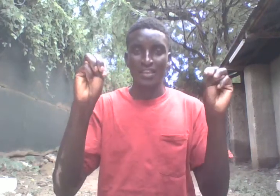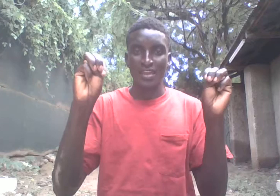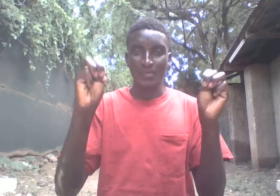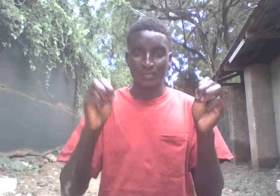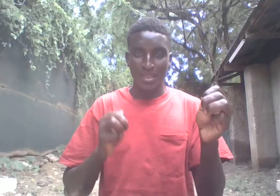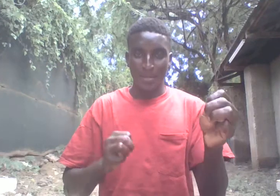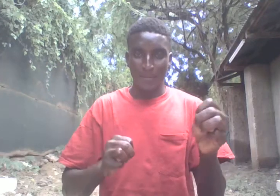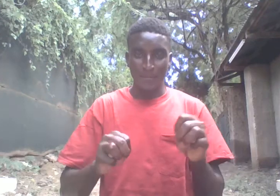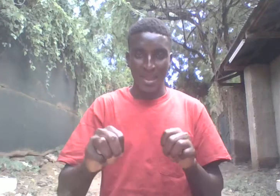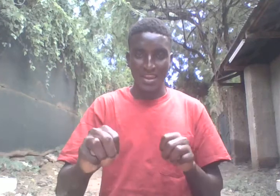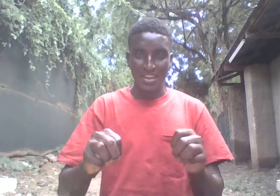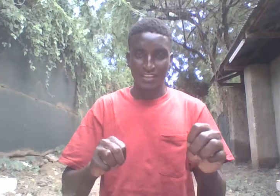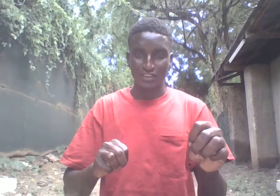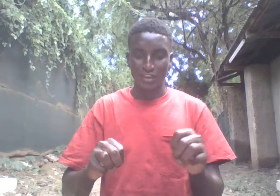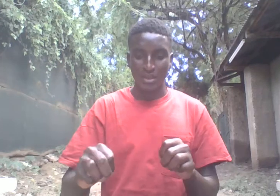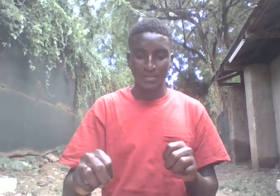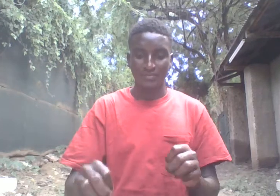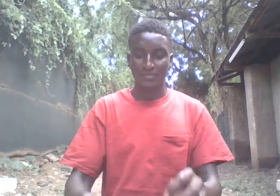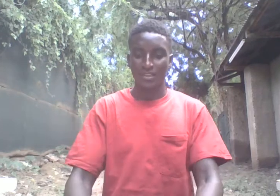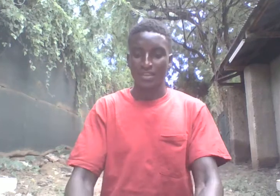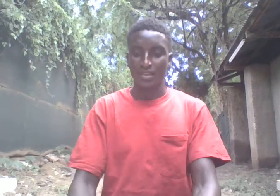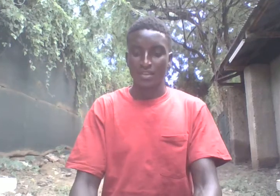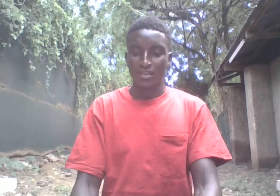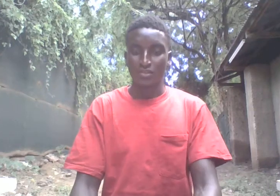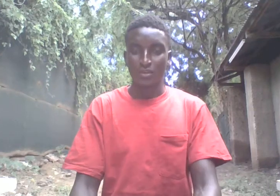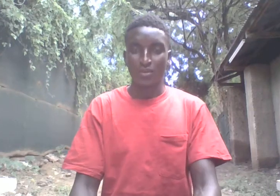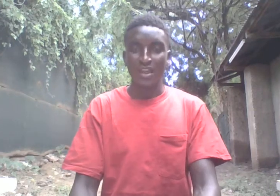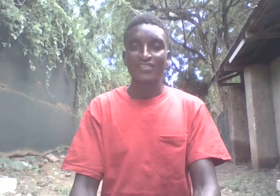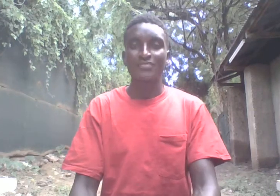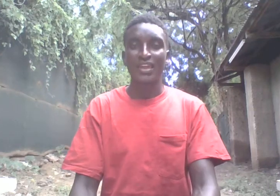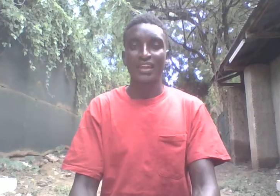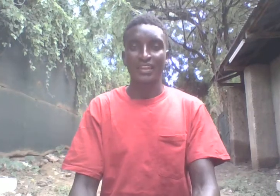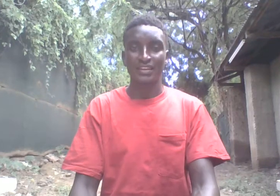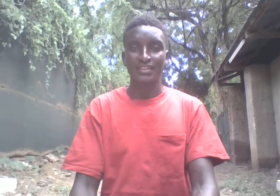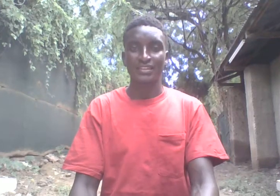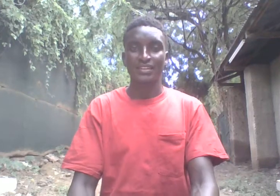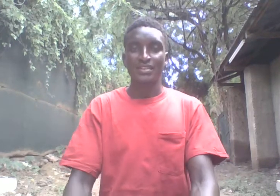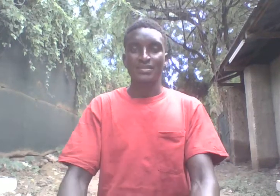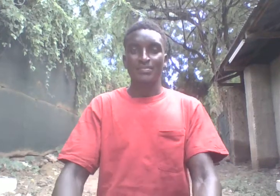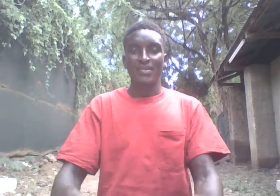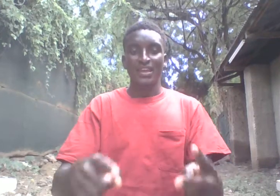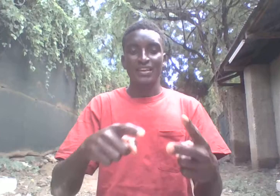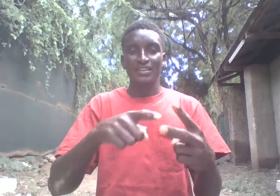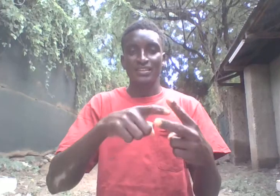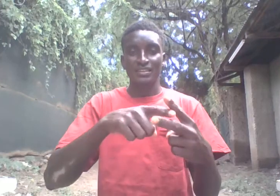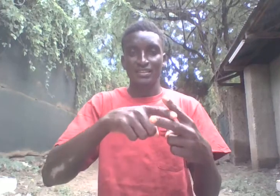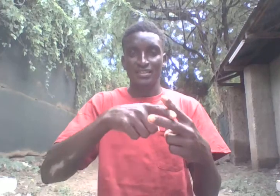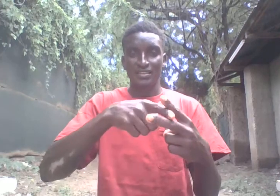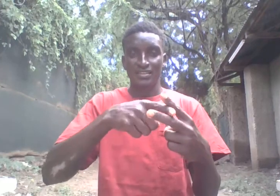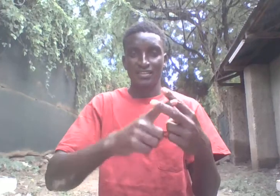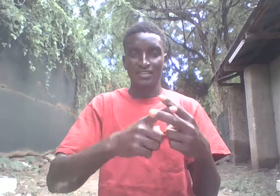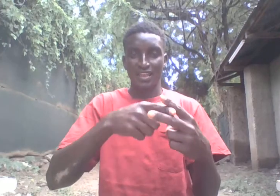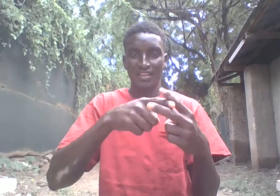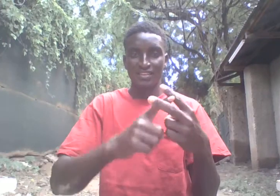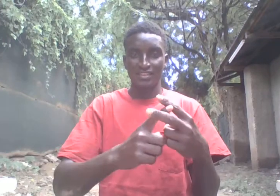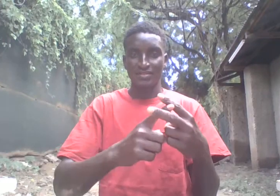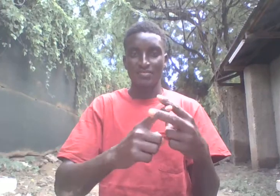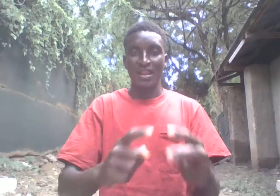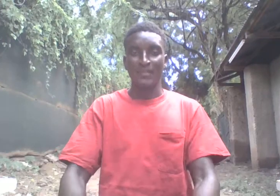M, manager. So we have mechanic. Mechanic is like this, but a